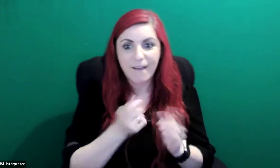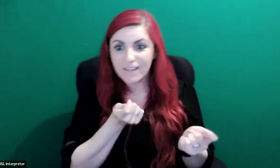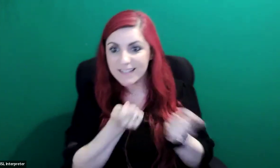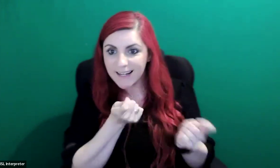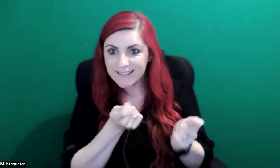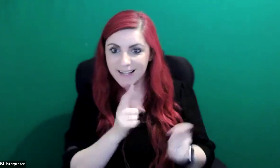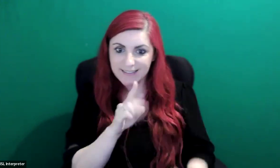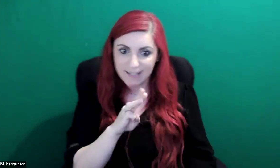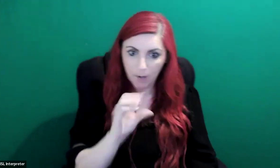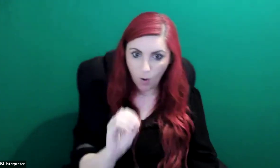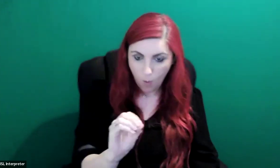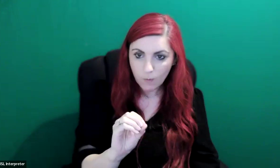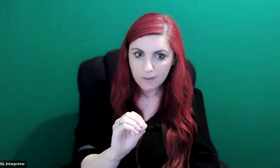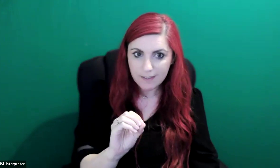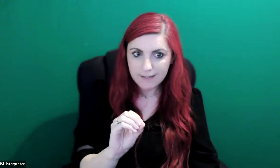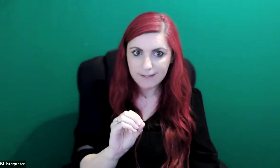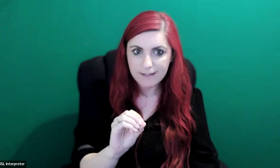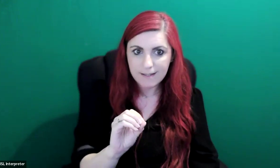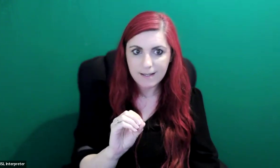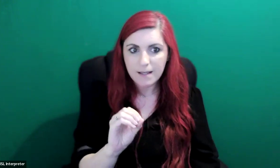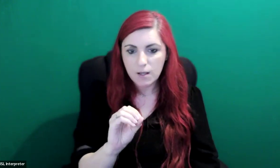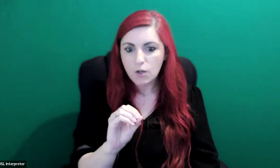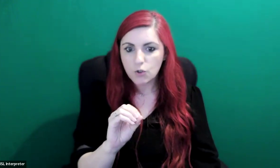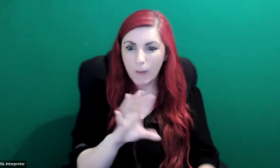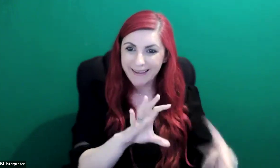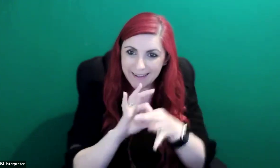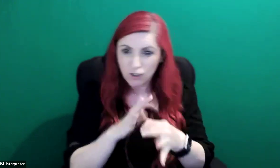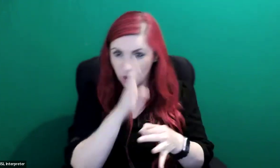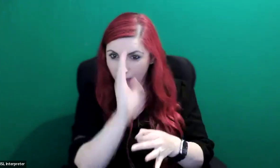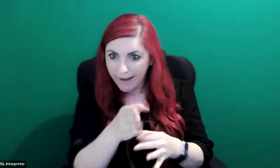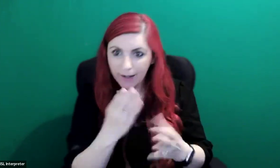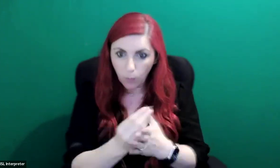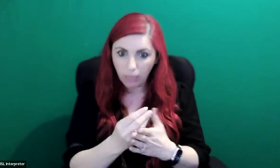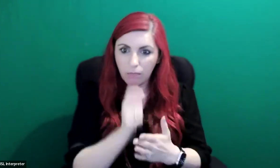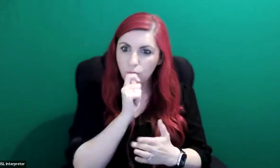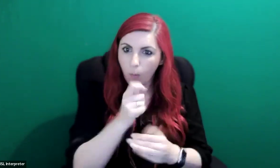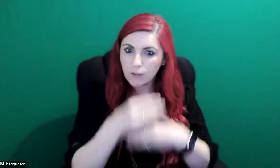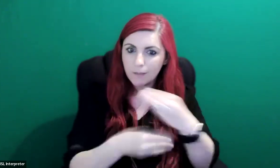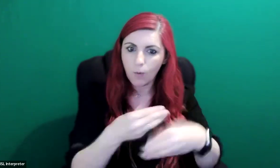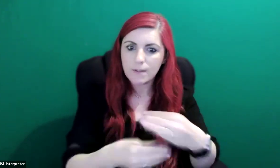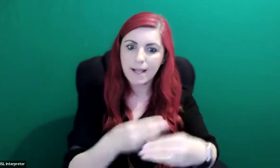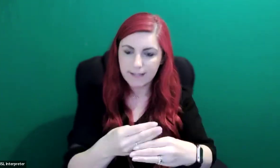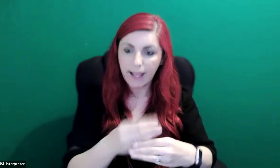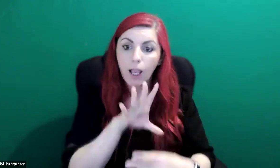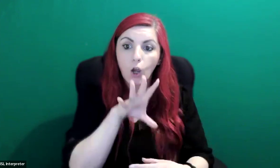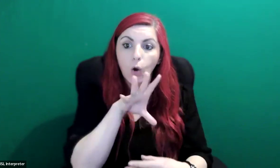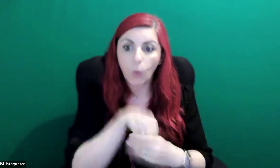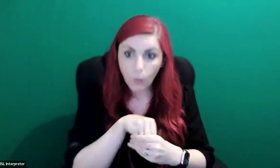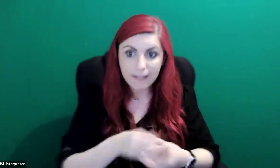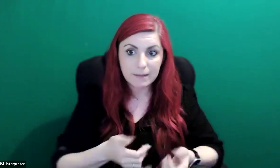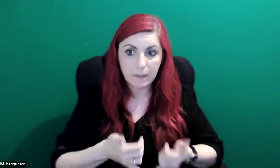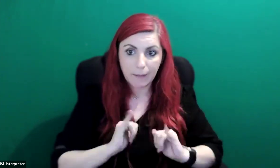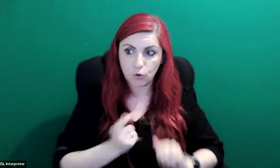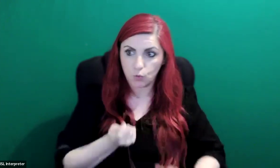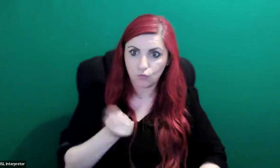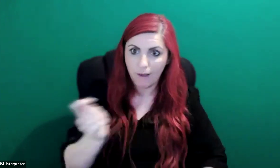suppose, civil society generally, but in particular DPOs, to engage directly with the reporting process, including to be able to travel